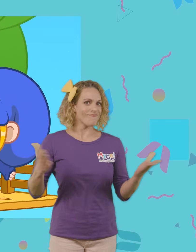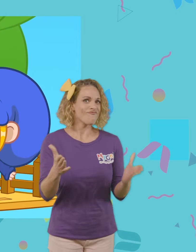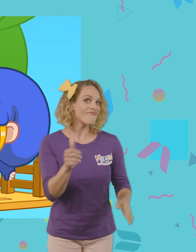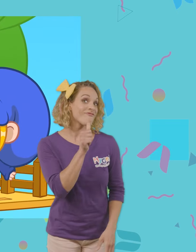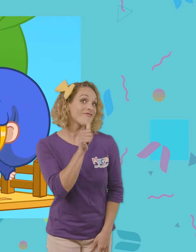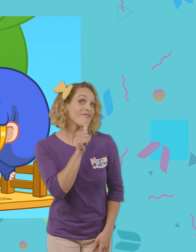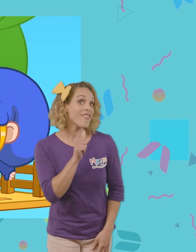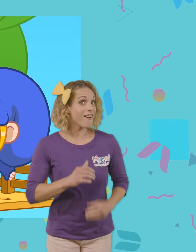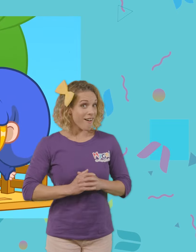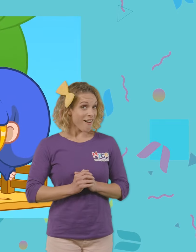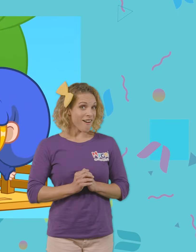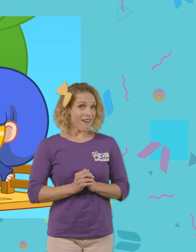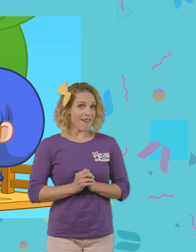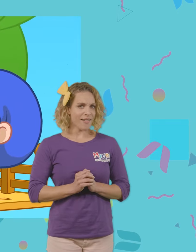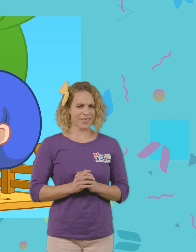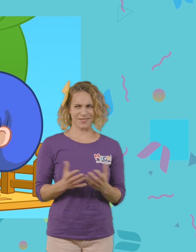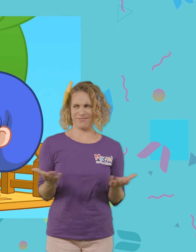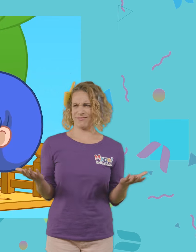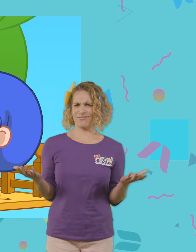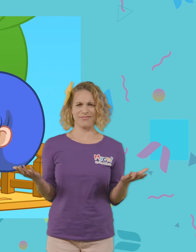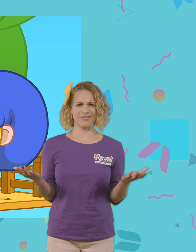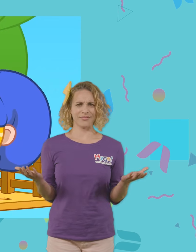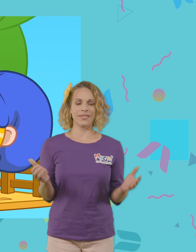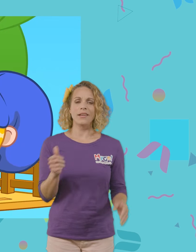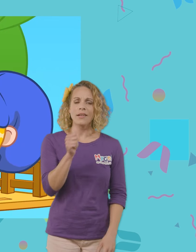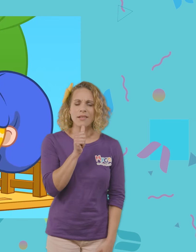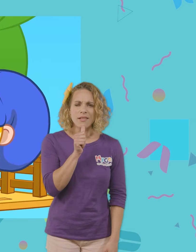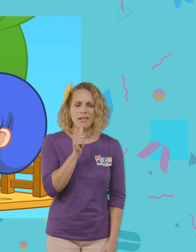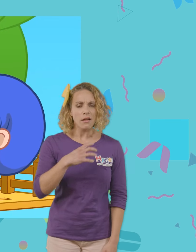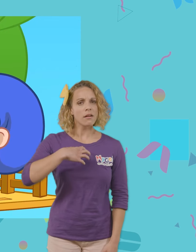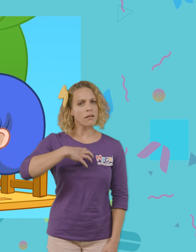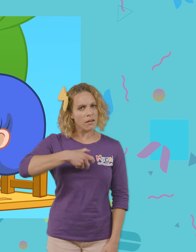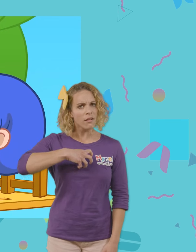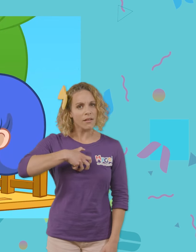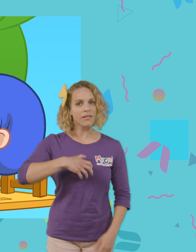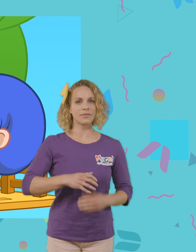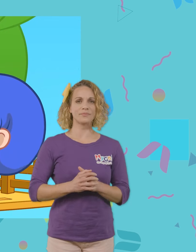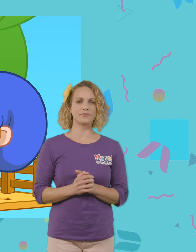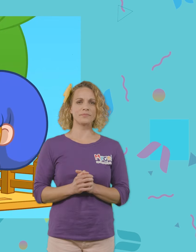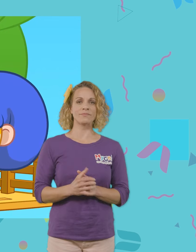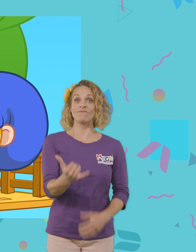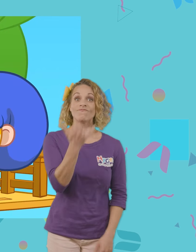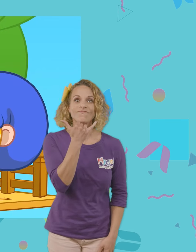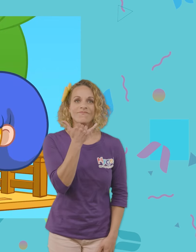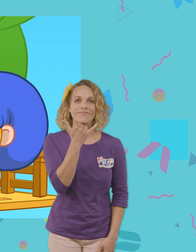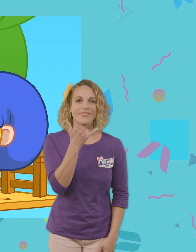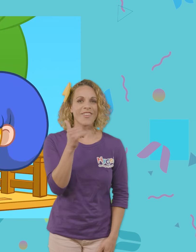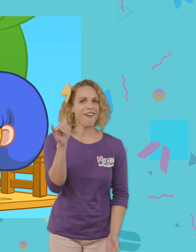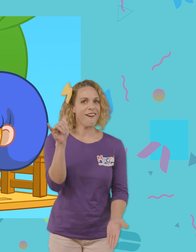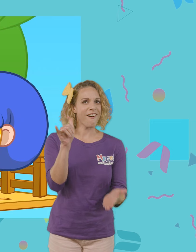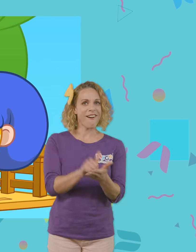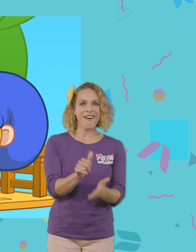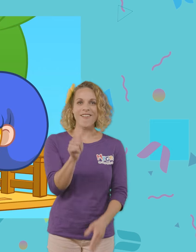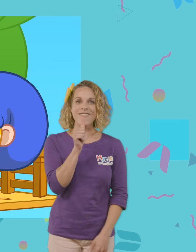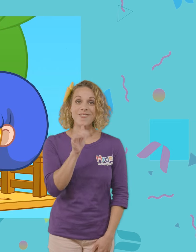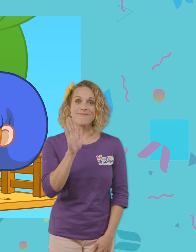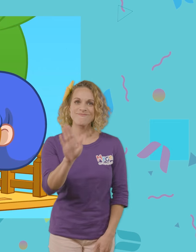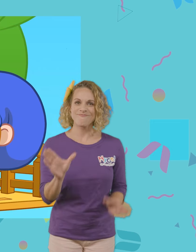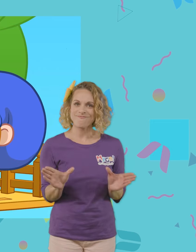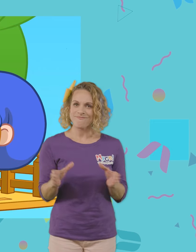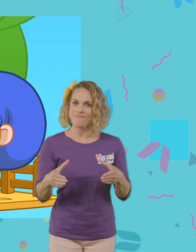What's the password? Huh? The password is Morphle. Wrong. That's the password